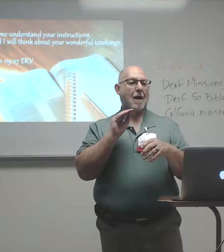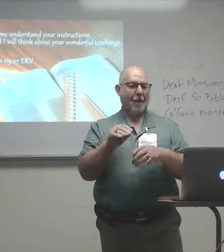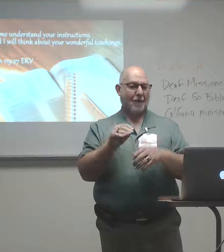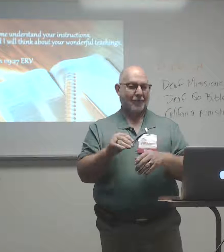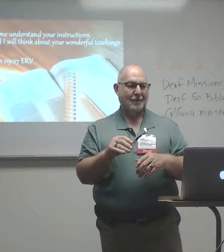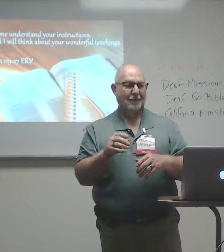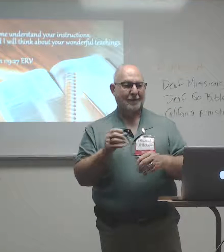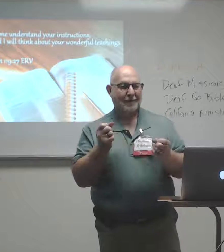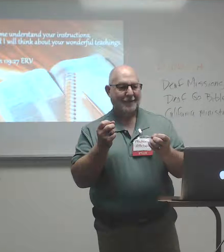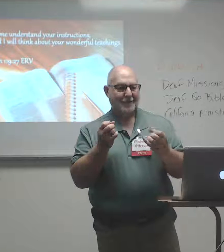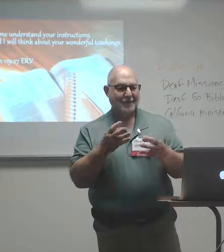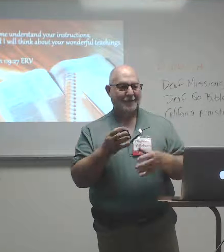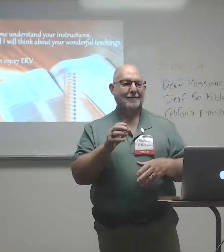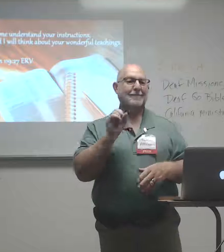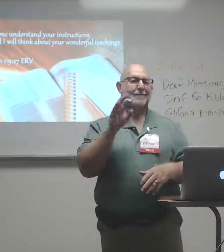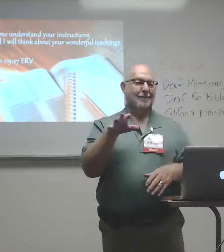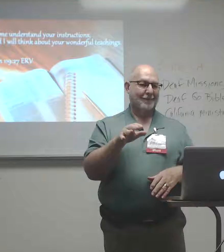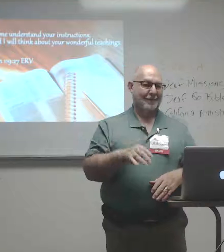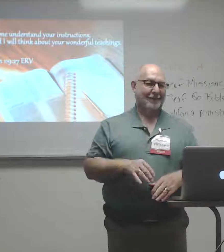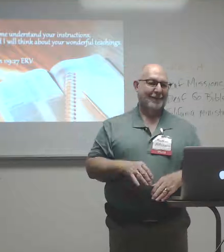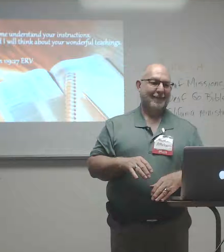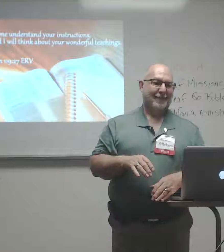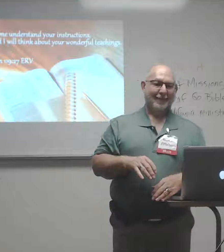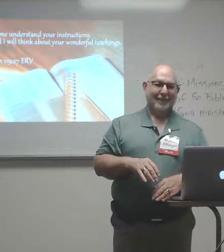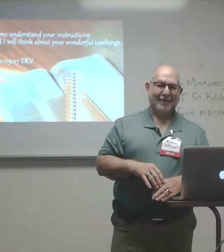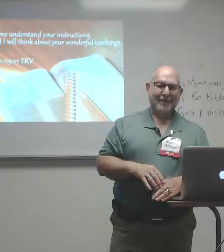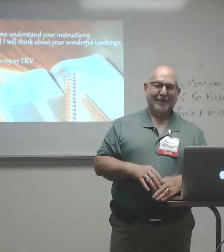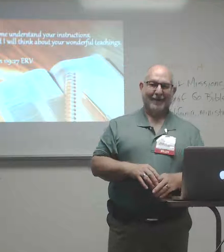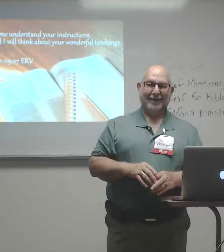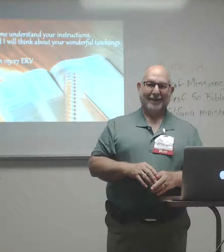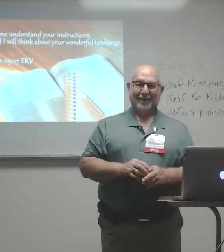signing. Now, throw it to me.